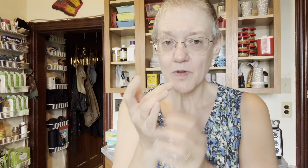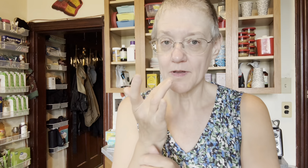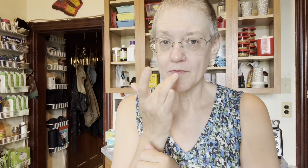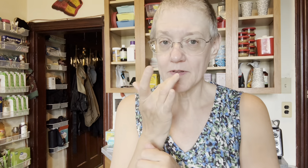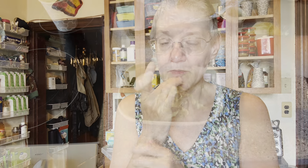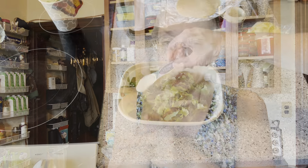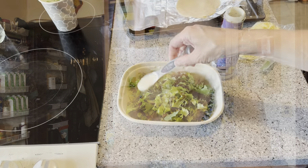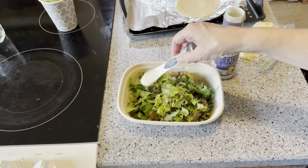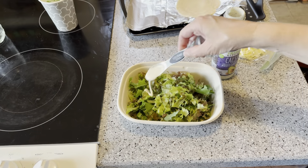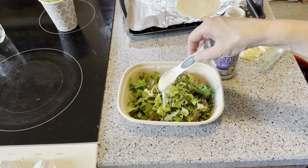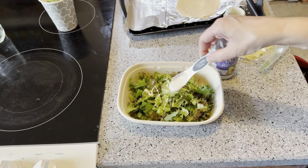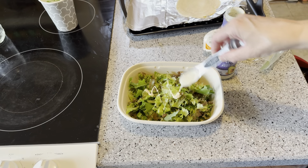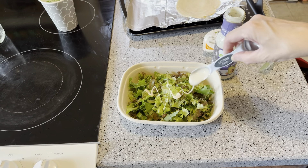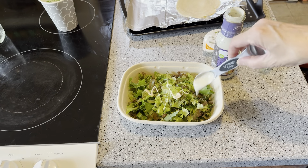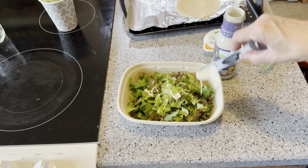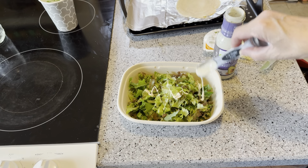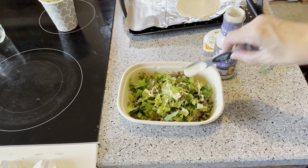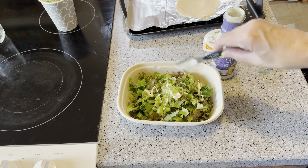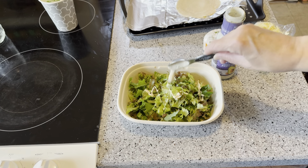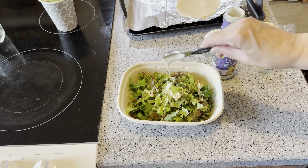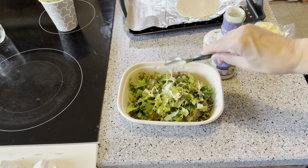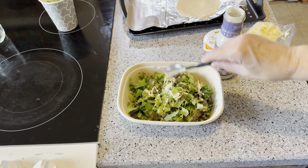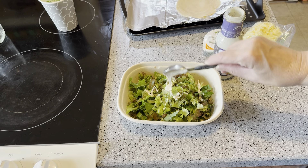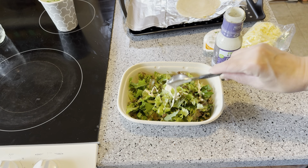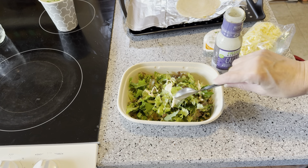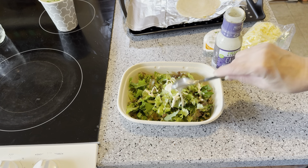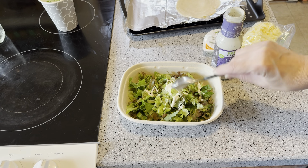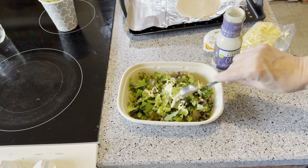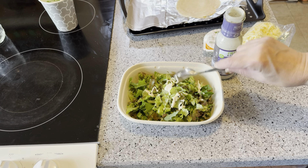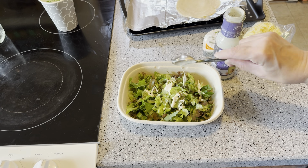And Walmart's coming. I ordered a few more flavors.